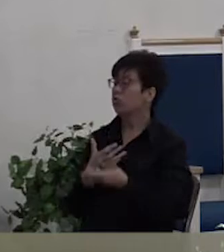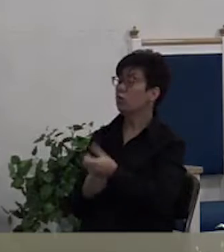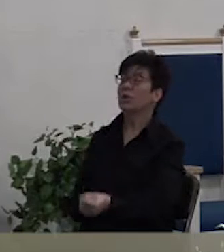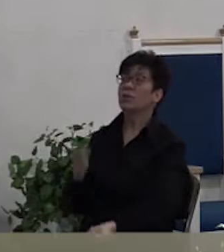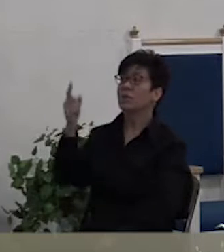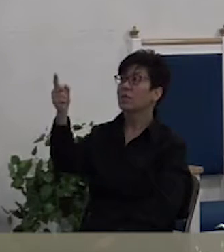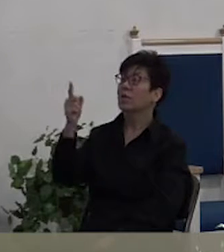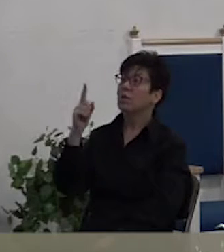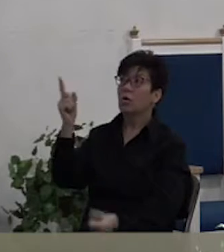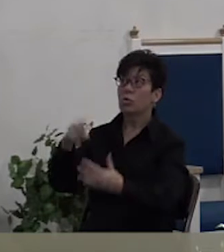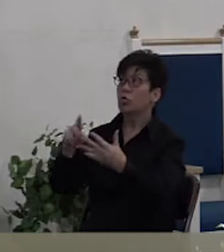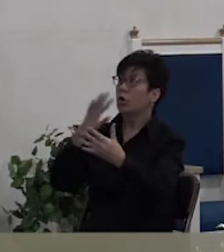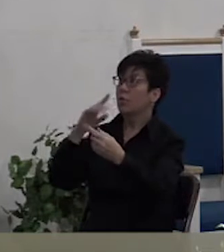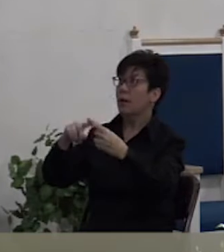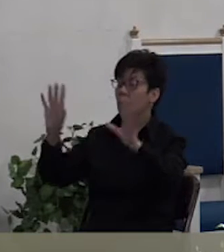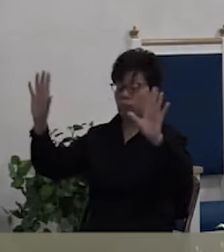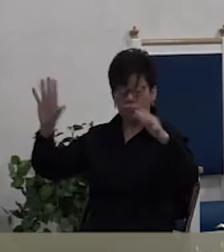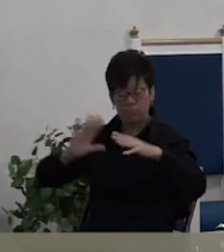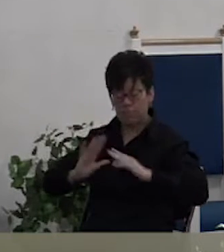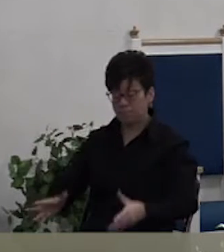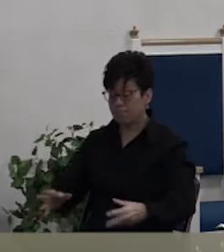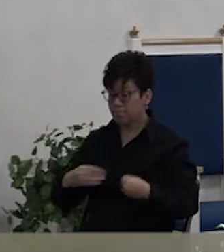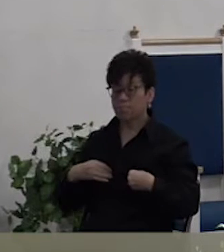God knew what he was talking about.